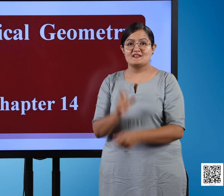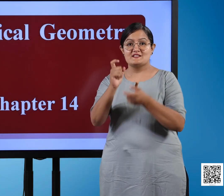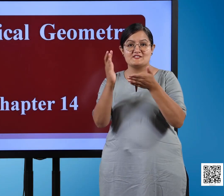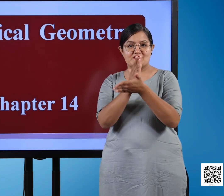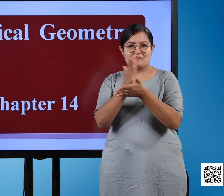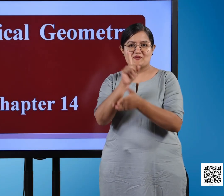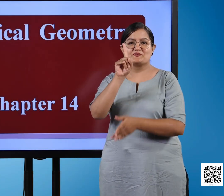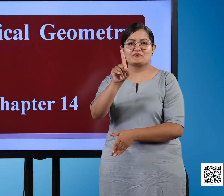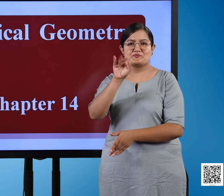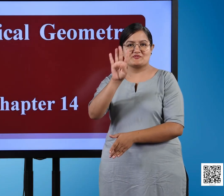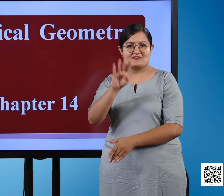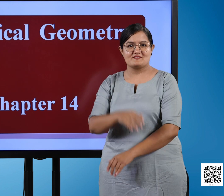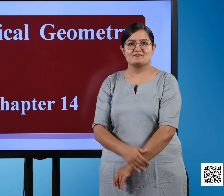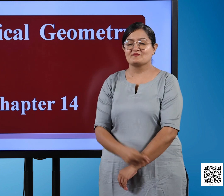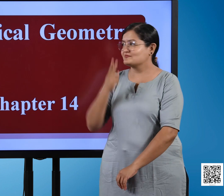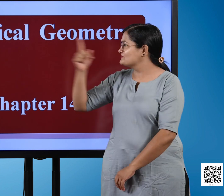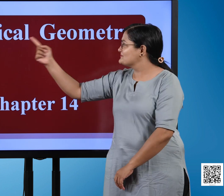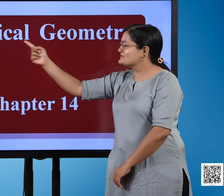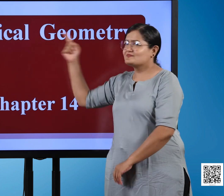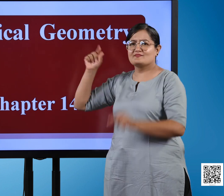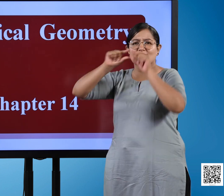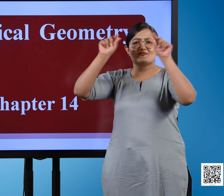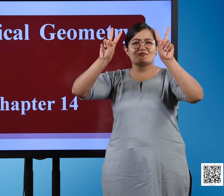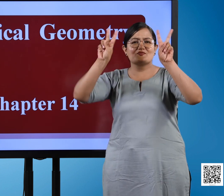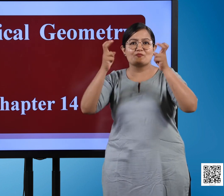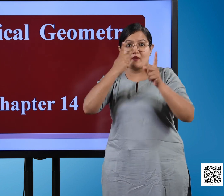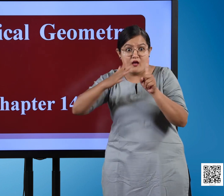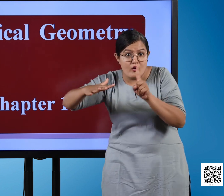Chapter 14 Practical Geometry.